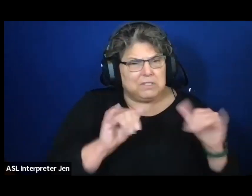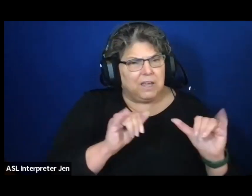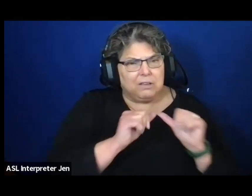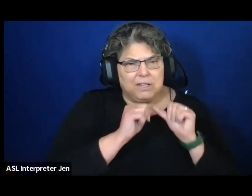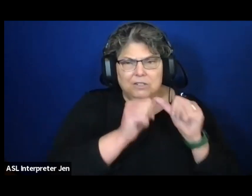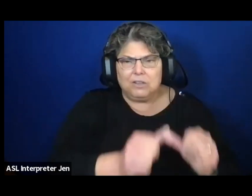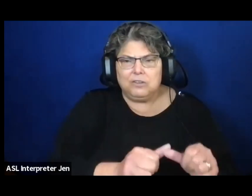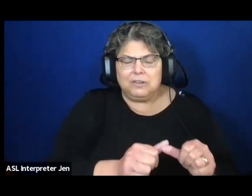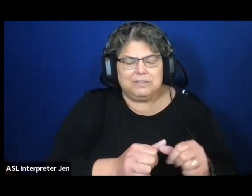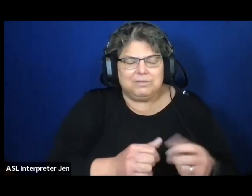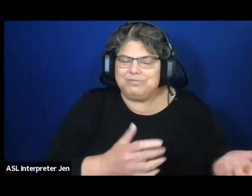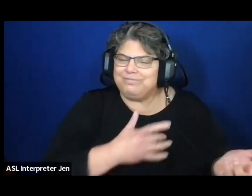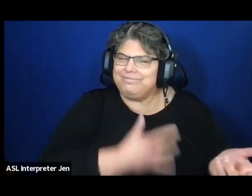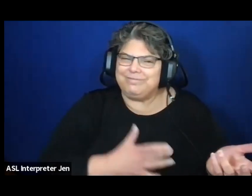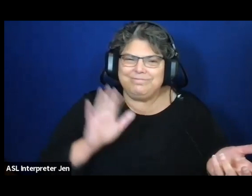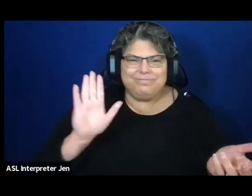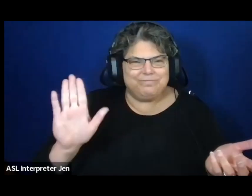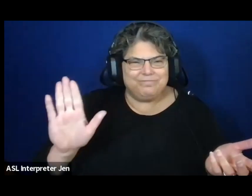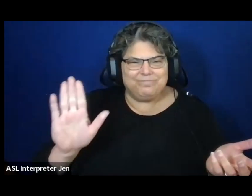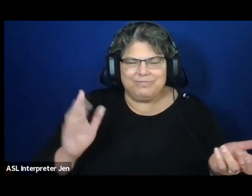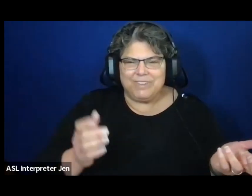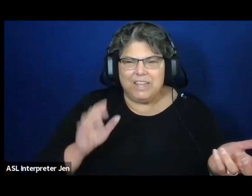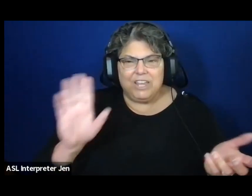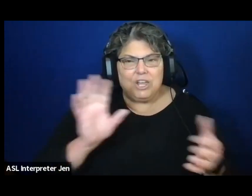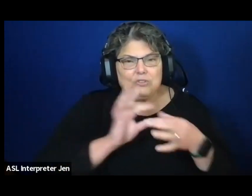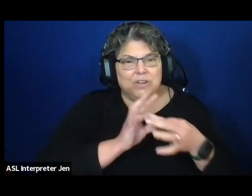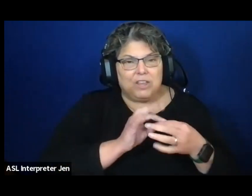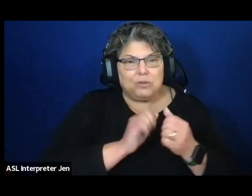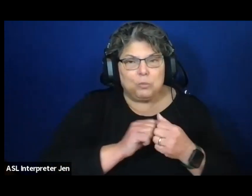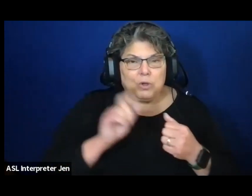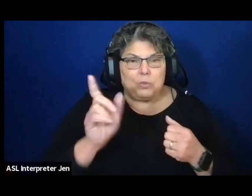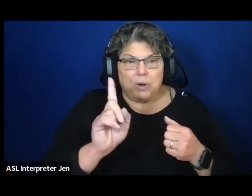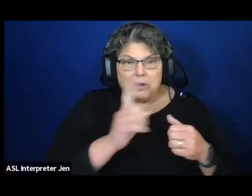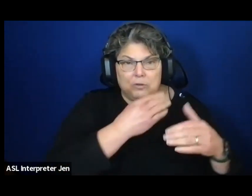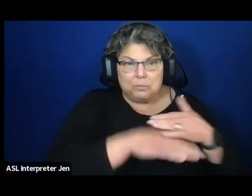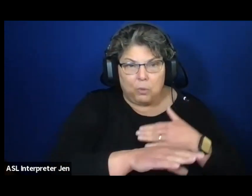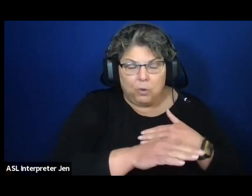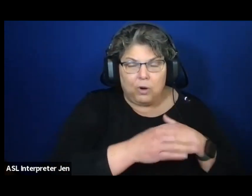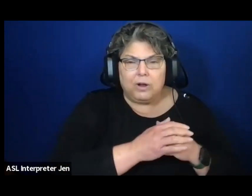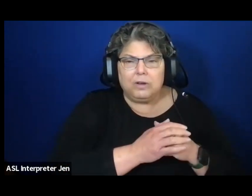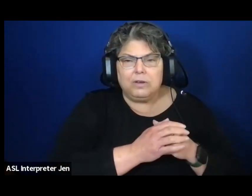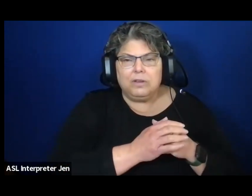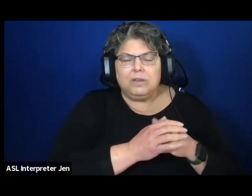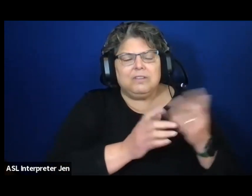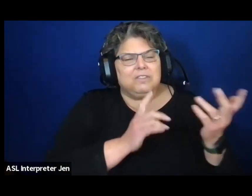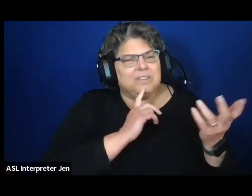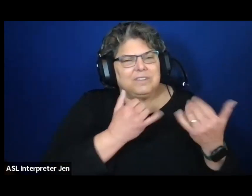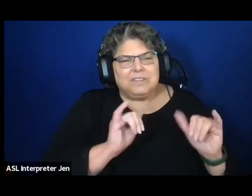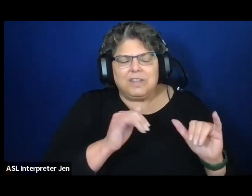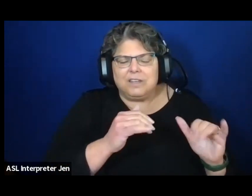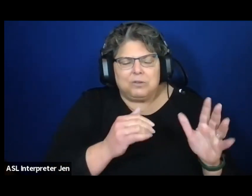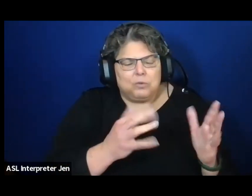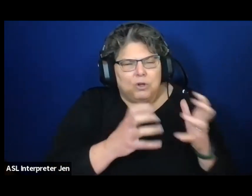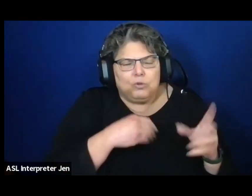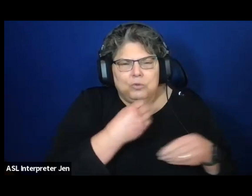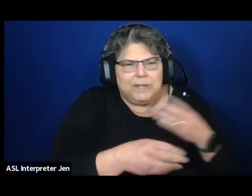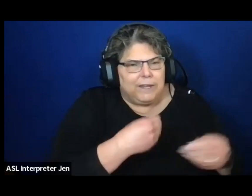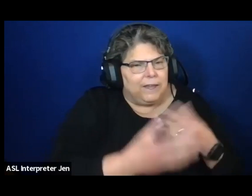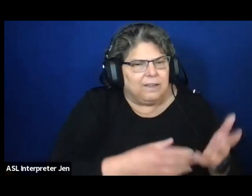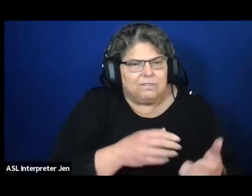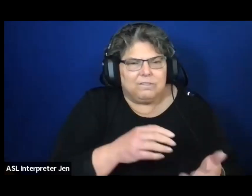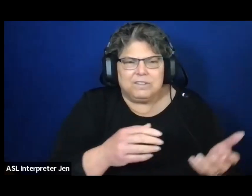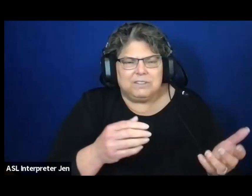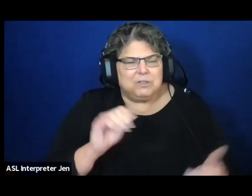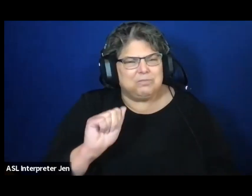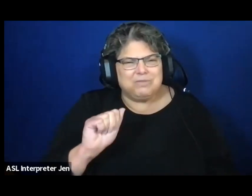in typical George fashion, this relationship with his place of birth is motivated by altruism more than anything else. He